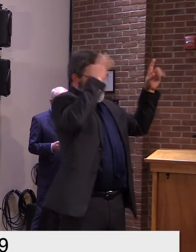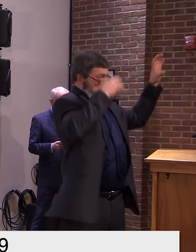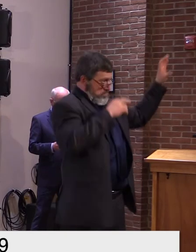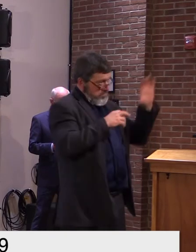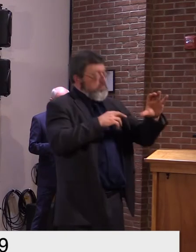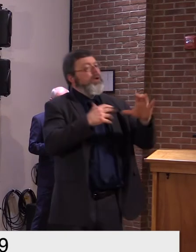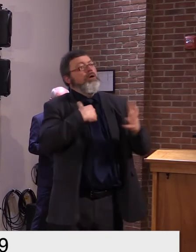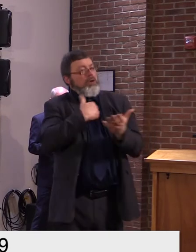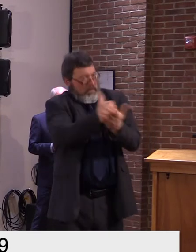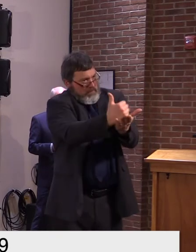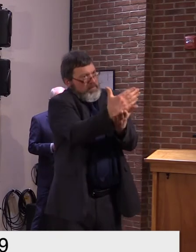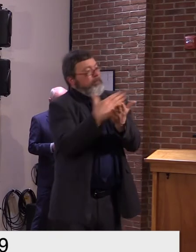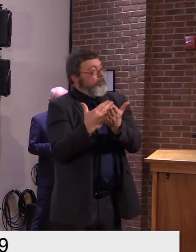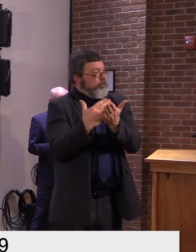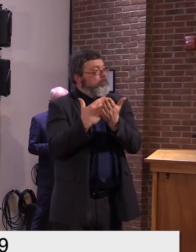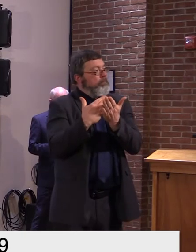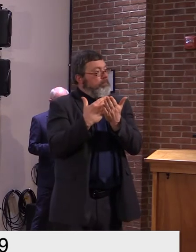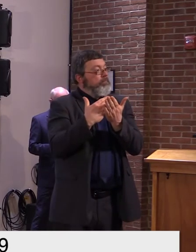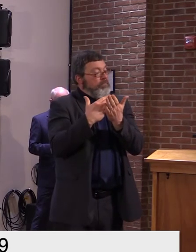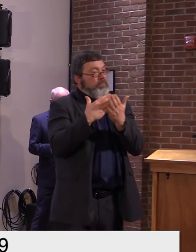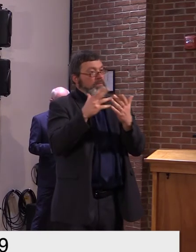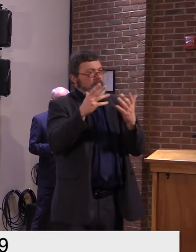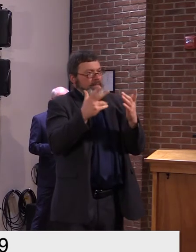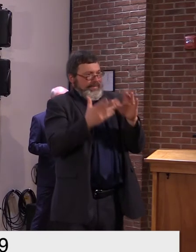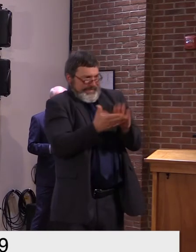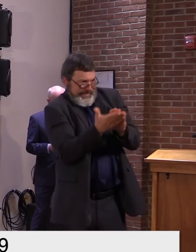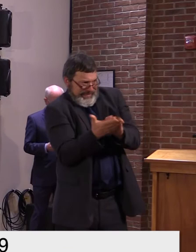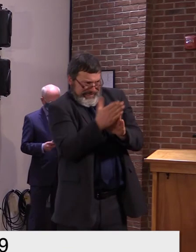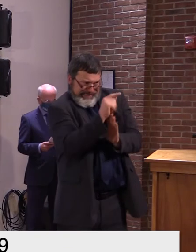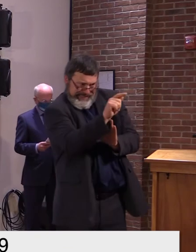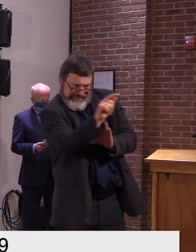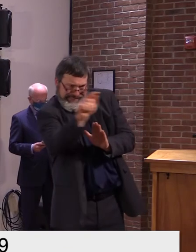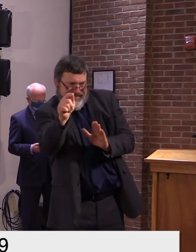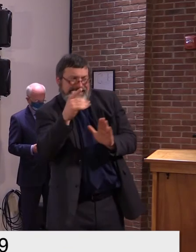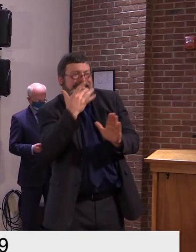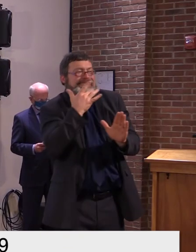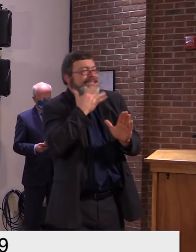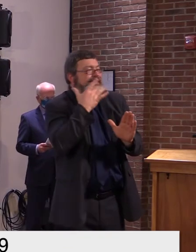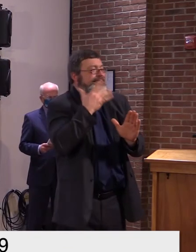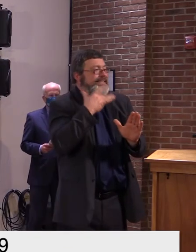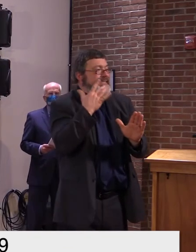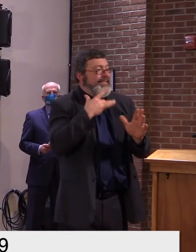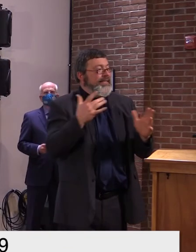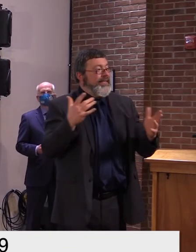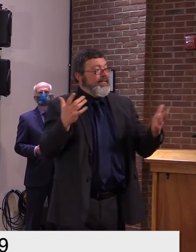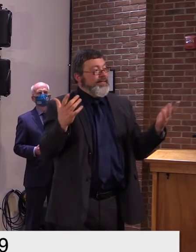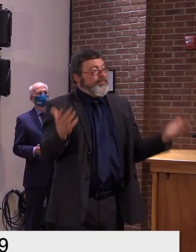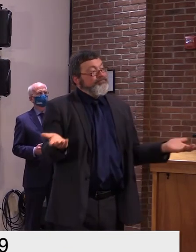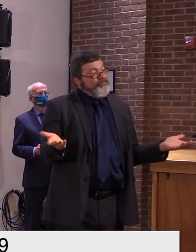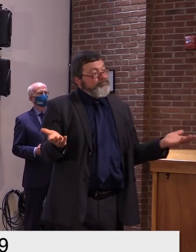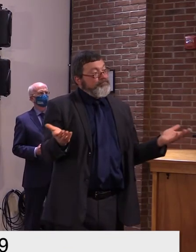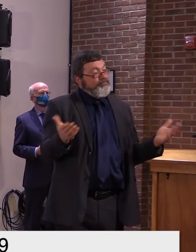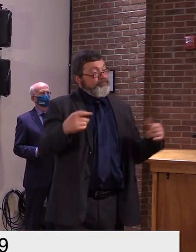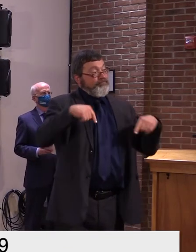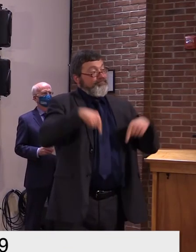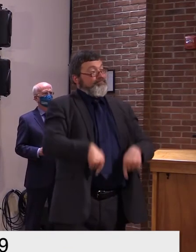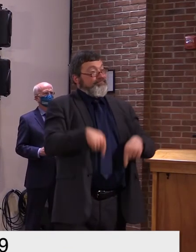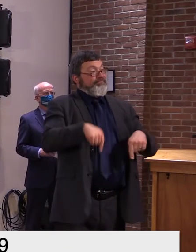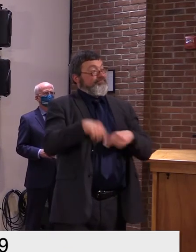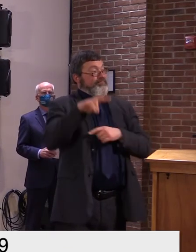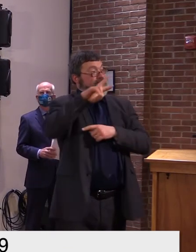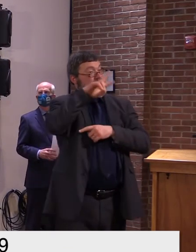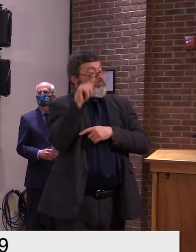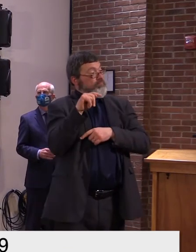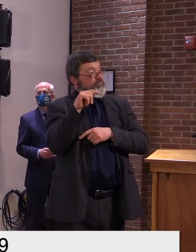them healthy, because I think it's vital. It's part of our DNA in some respects. I know that